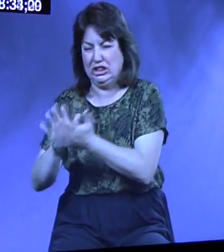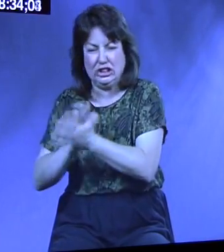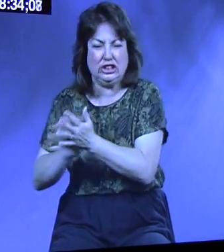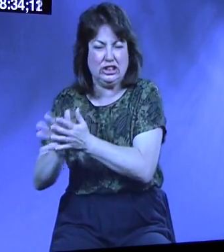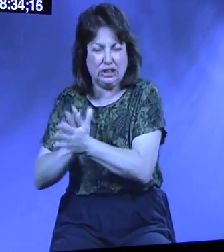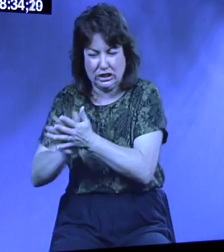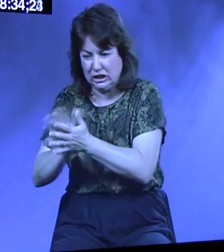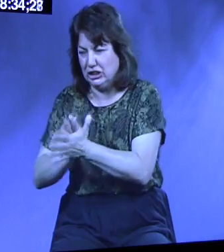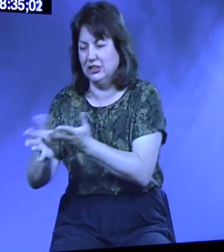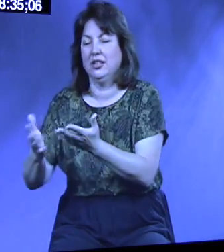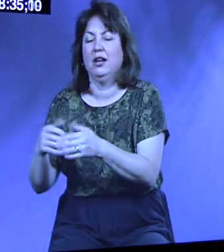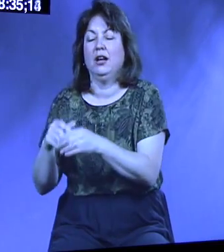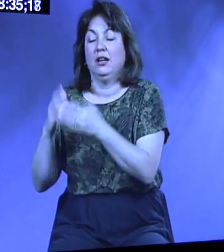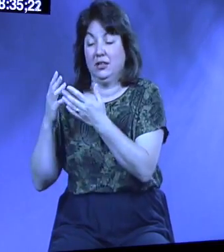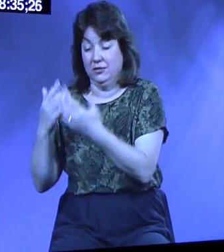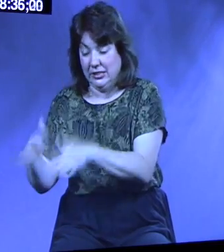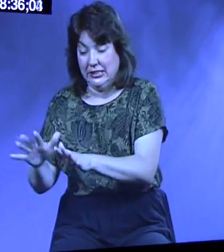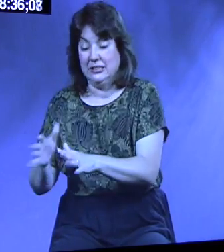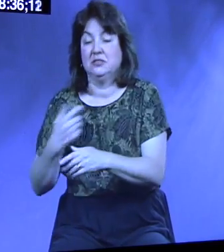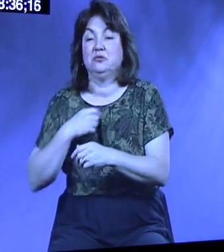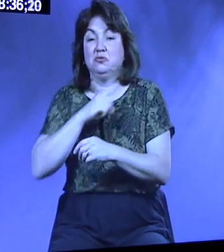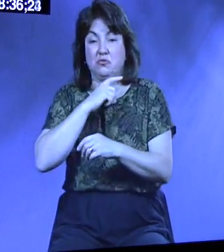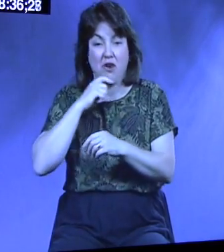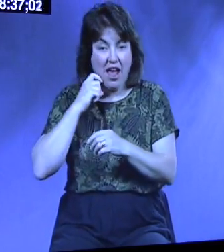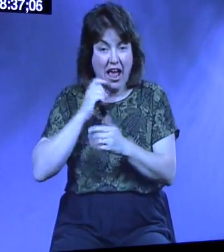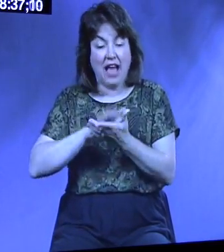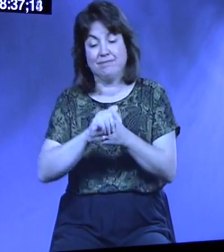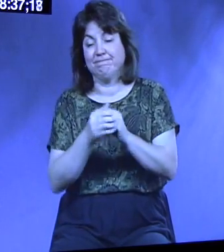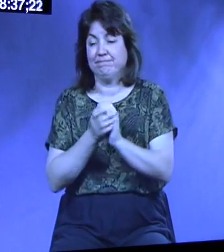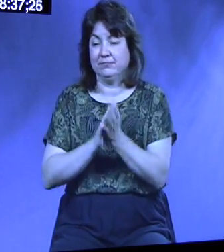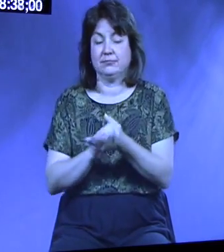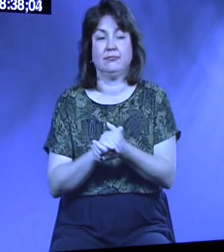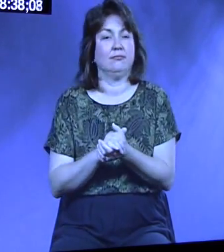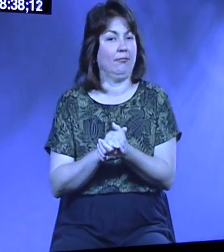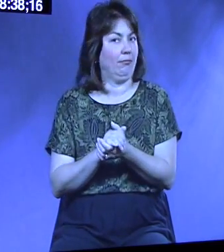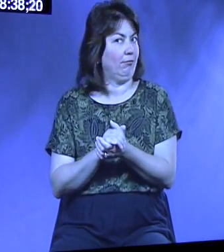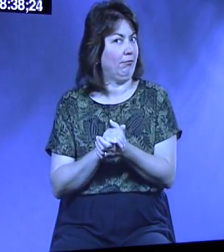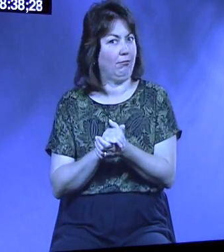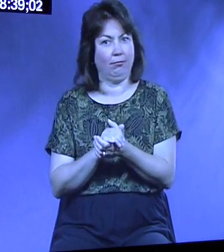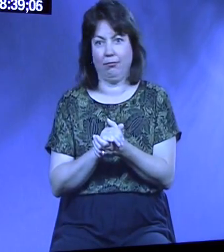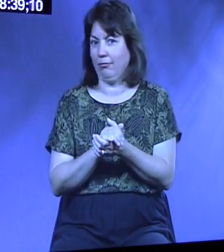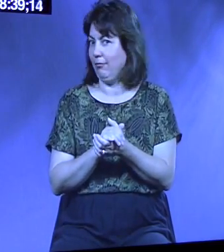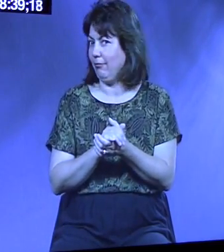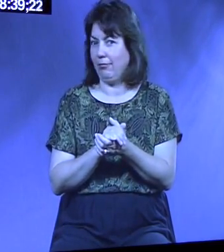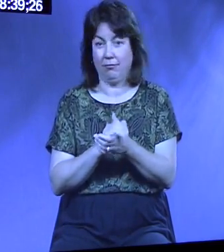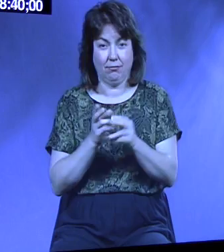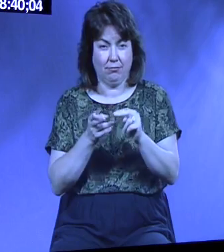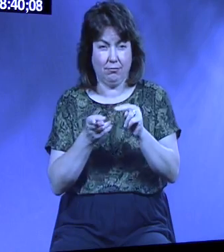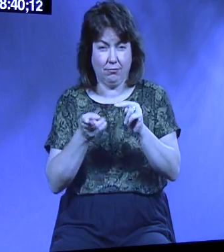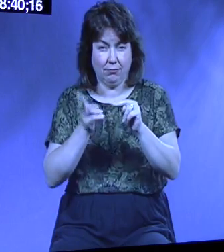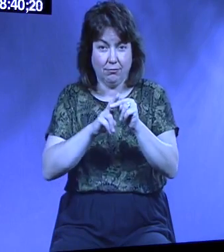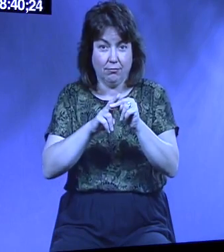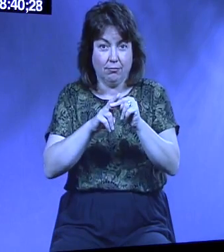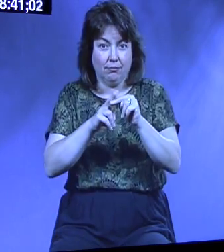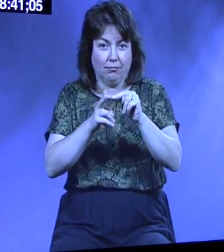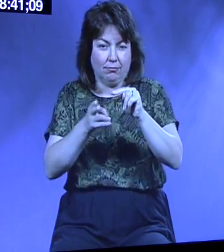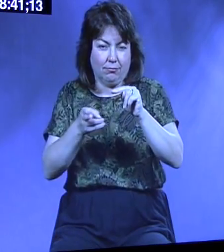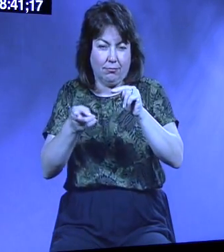good scrub brush to really try to get them clean. I dried them off, and that did not do the